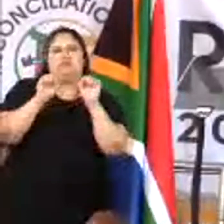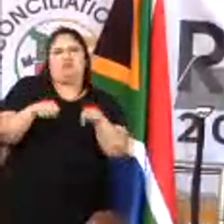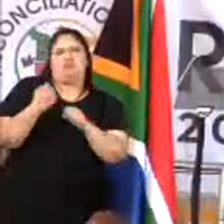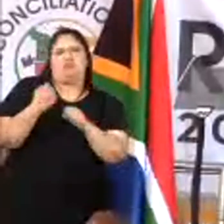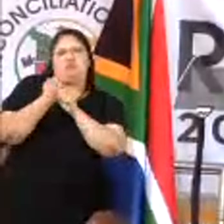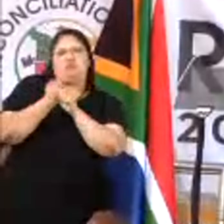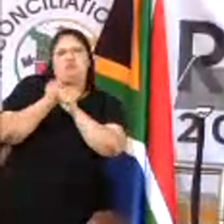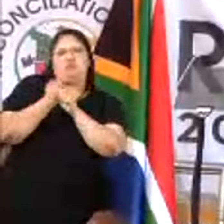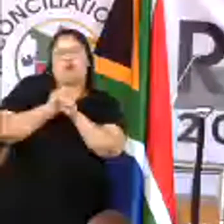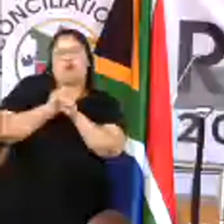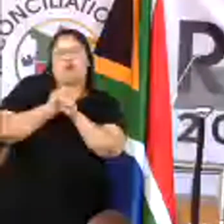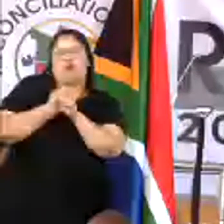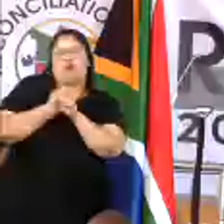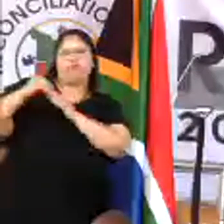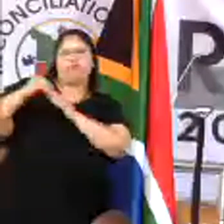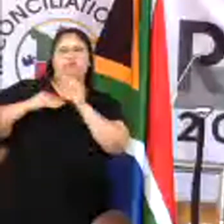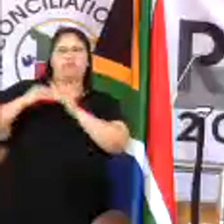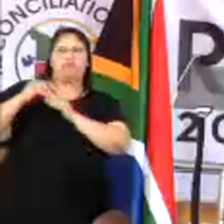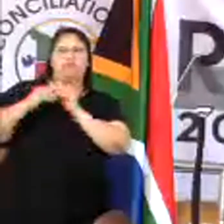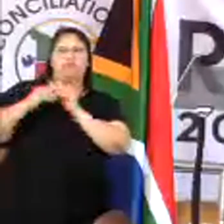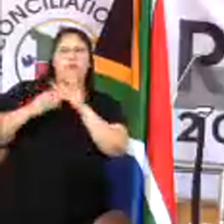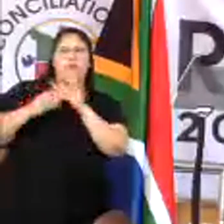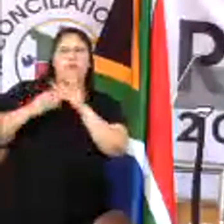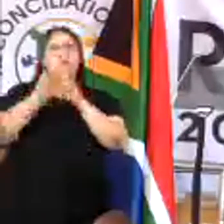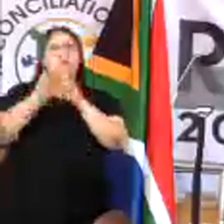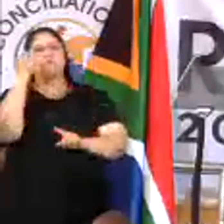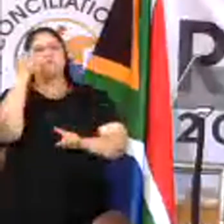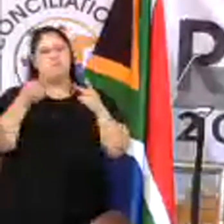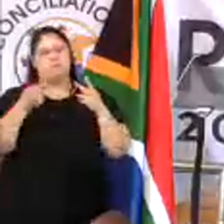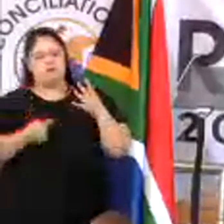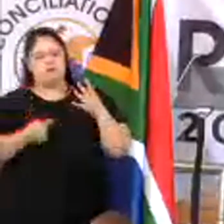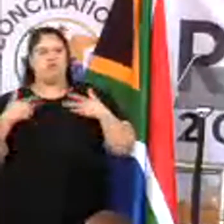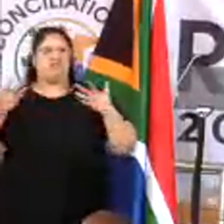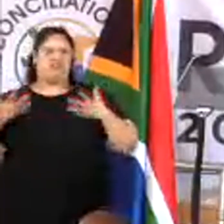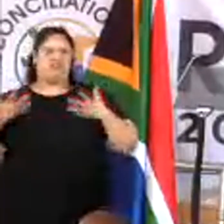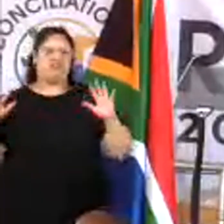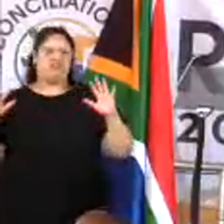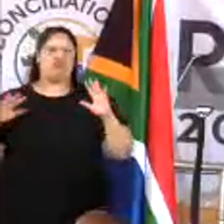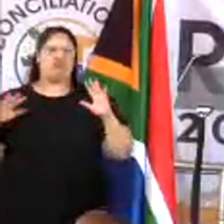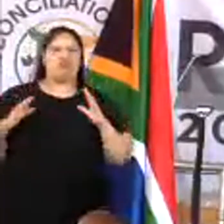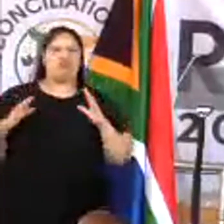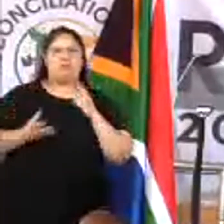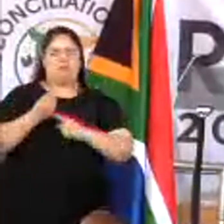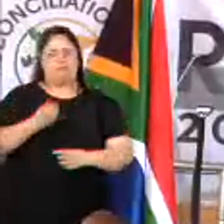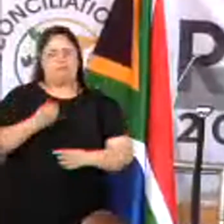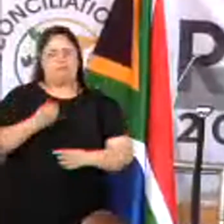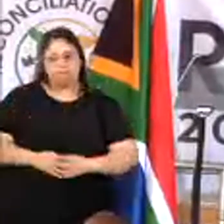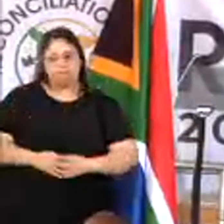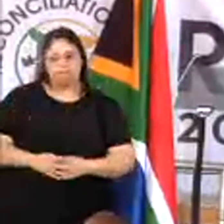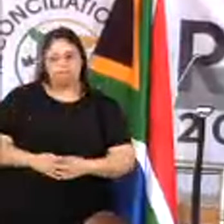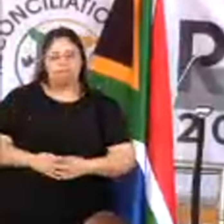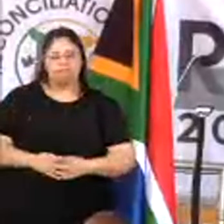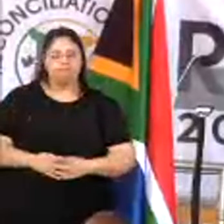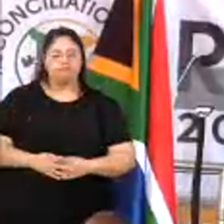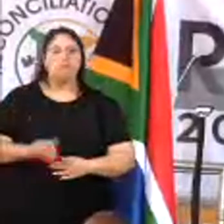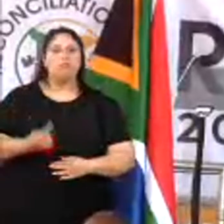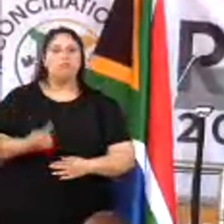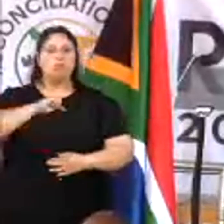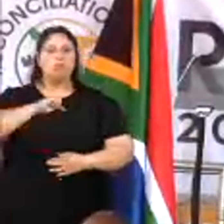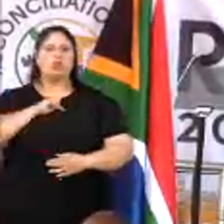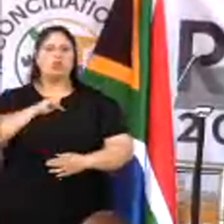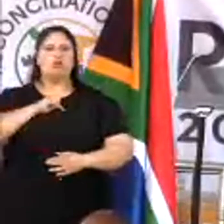of building on the achievements that we have already made. We can fulfill